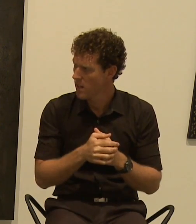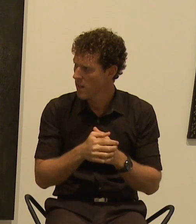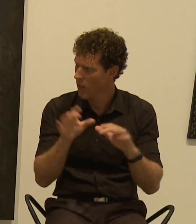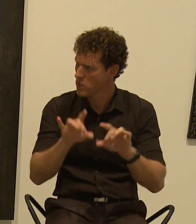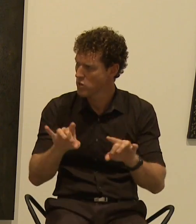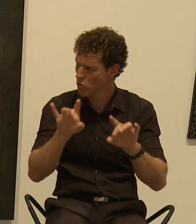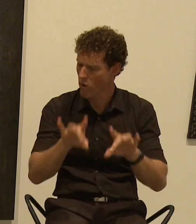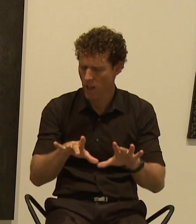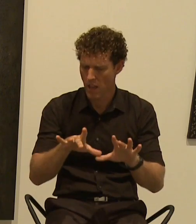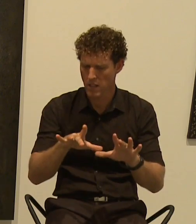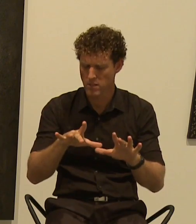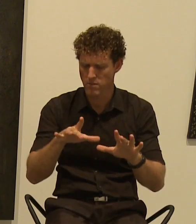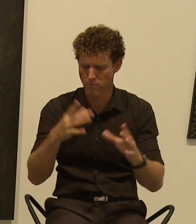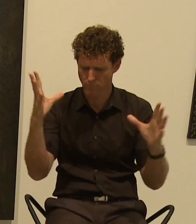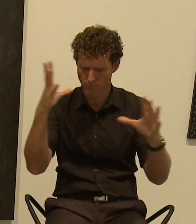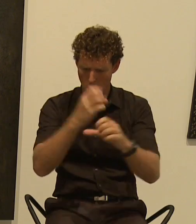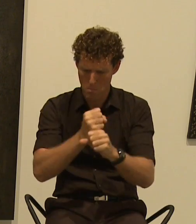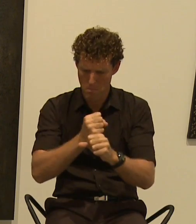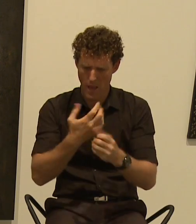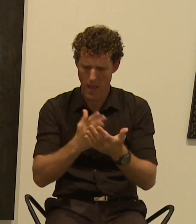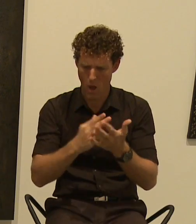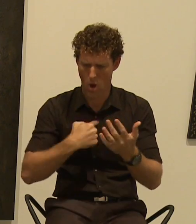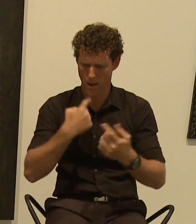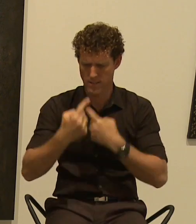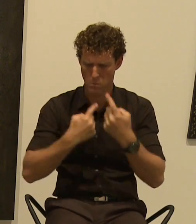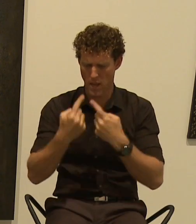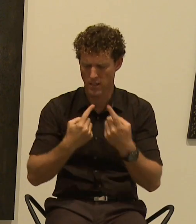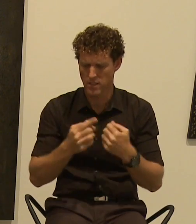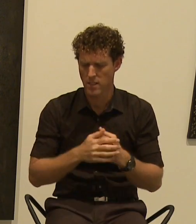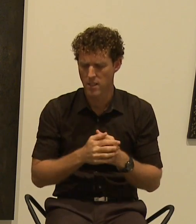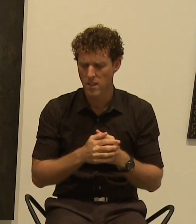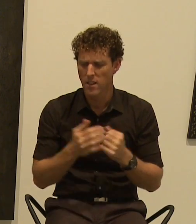Australia. So it was